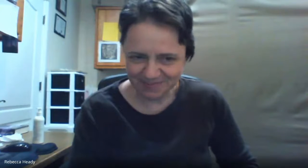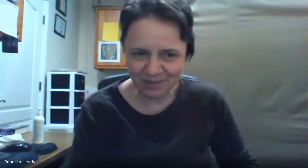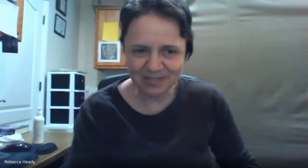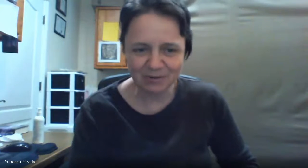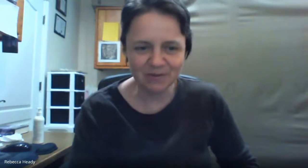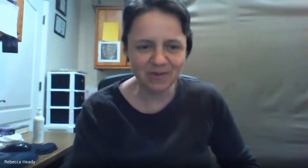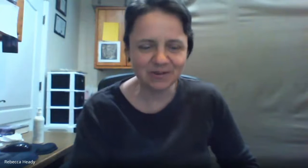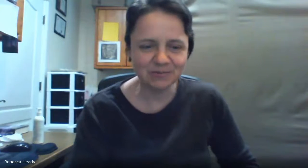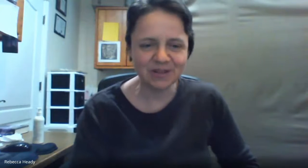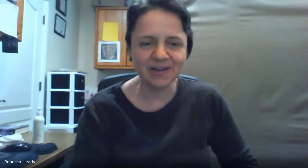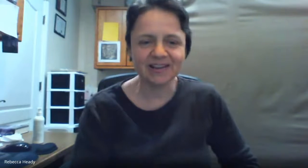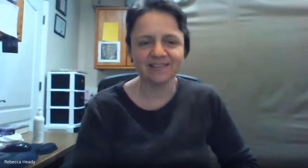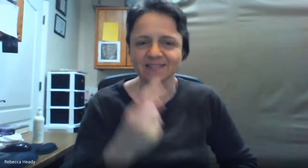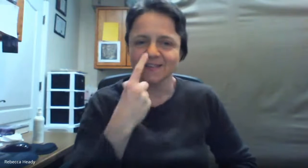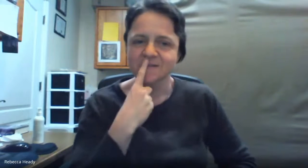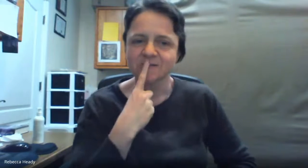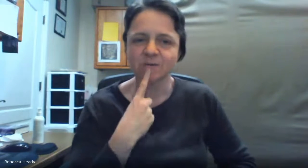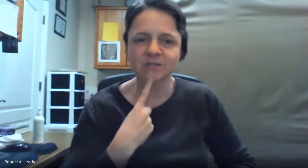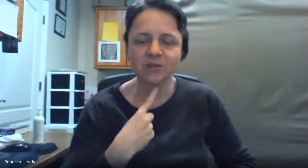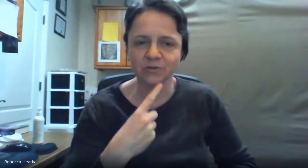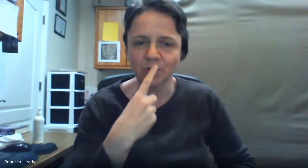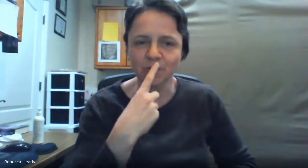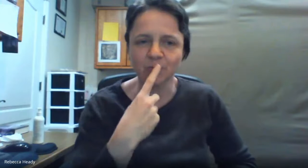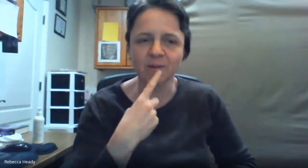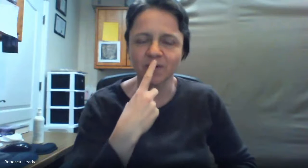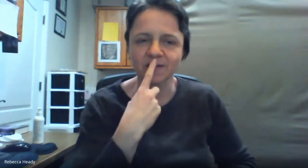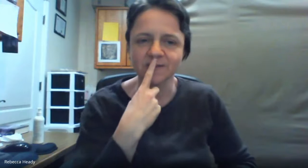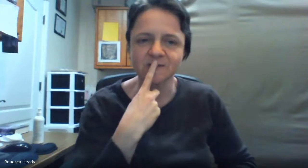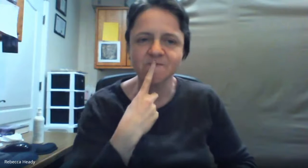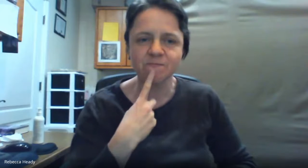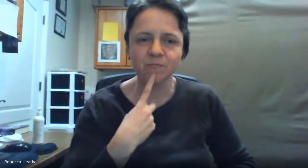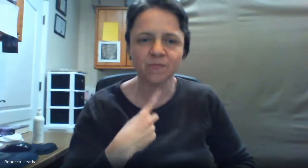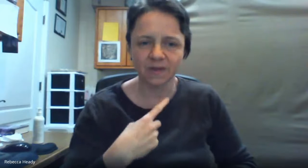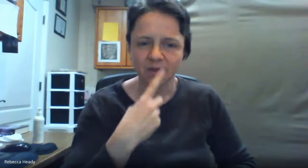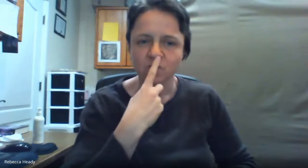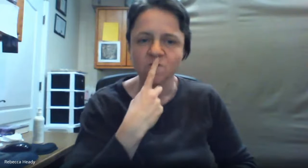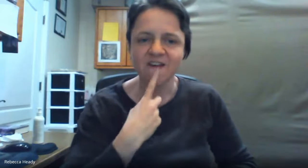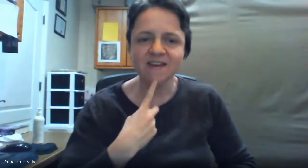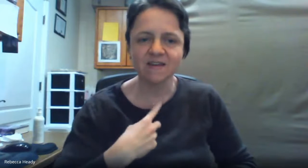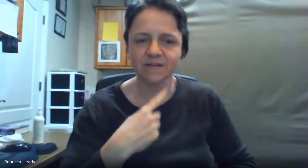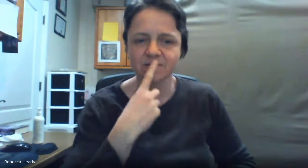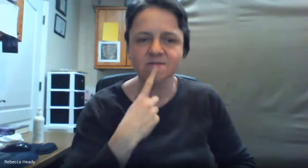So let's review those really quick. So we'll just go through the rainbow colors. Red,